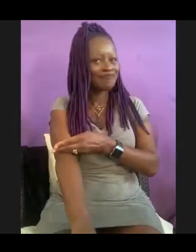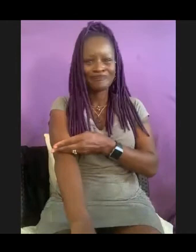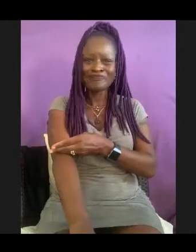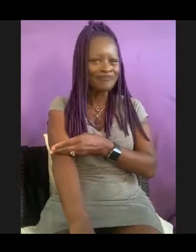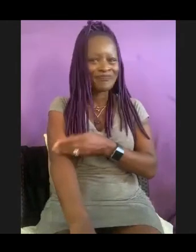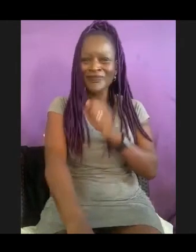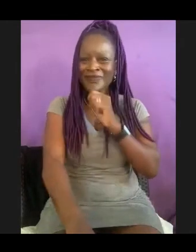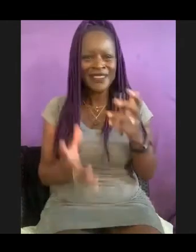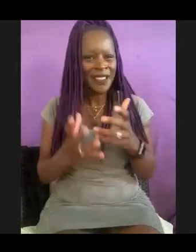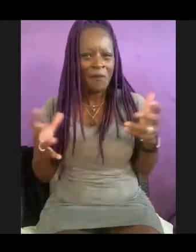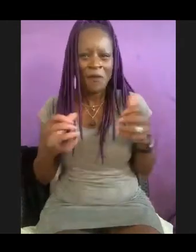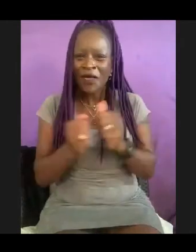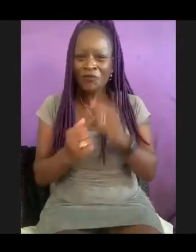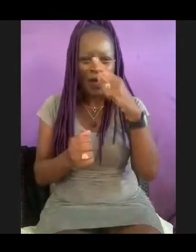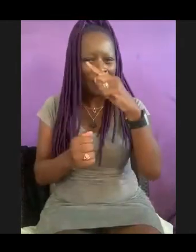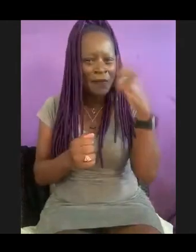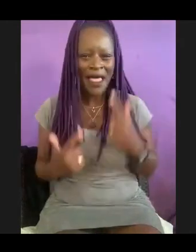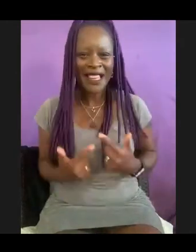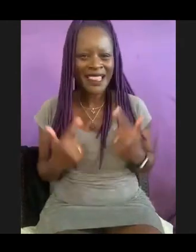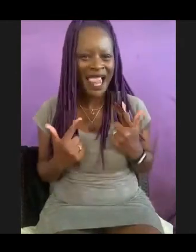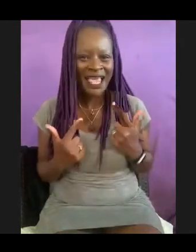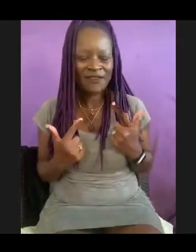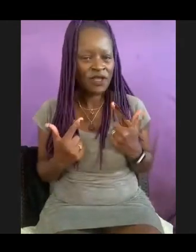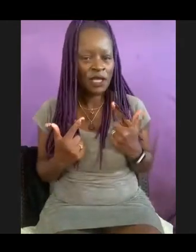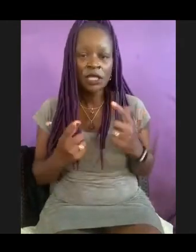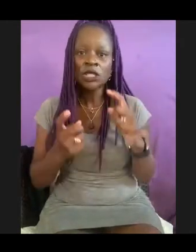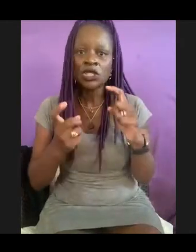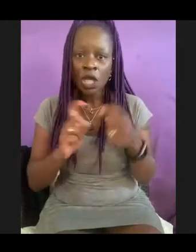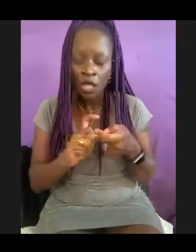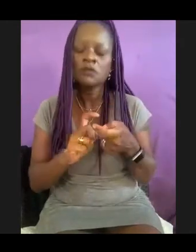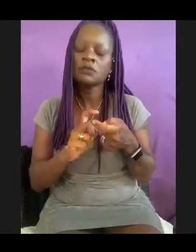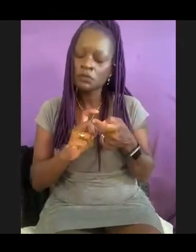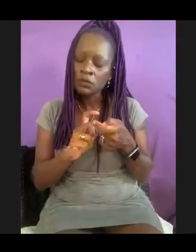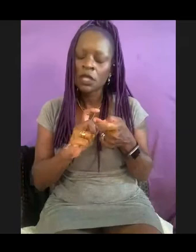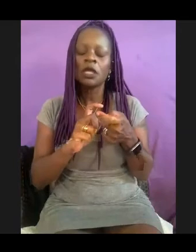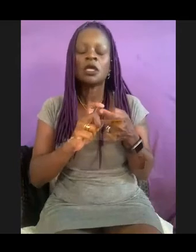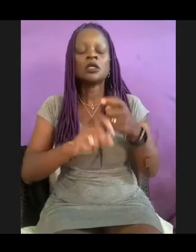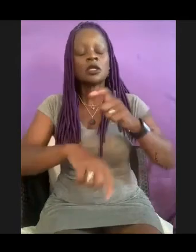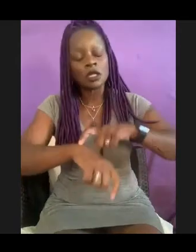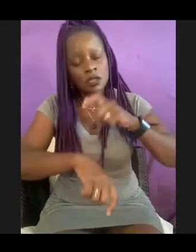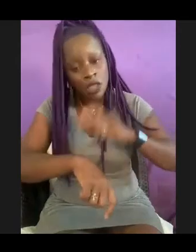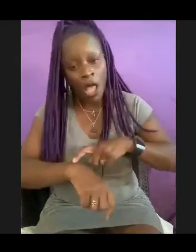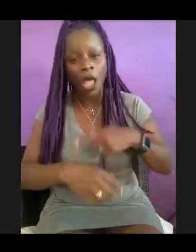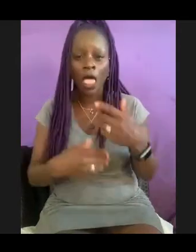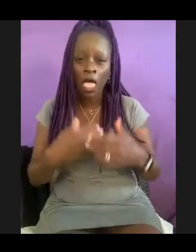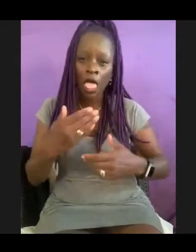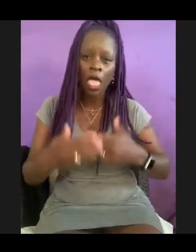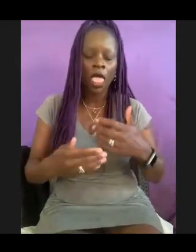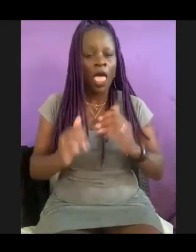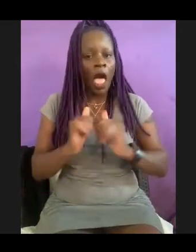lives. Change takes time and legislation. How long must we wait?